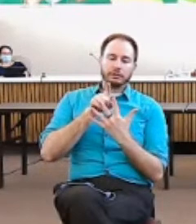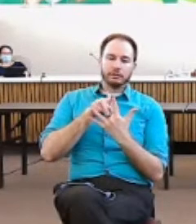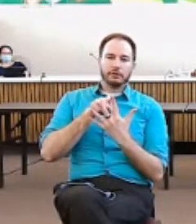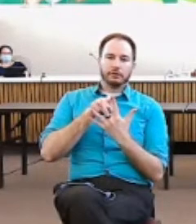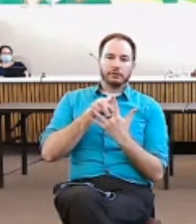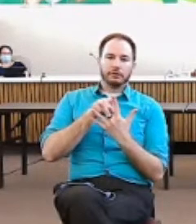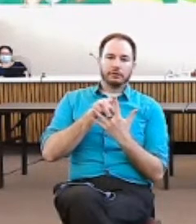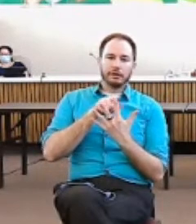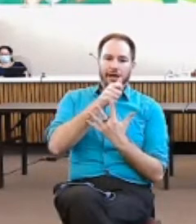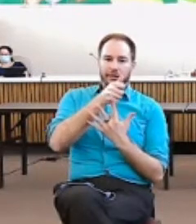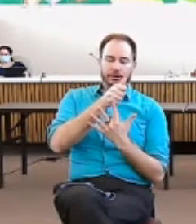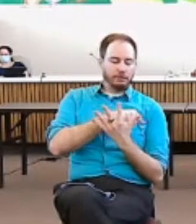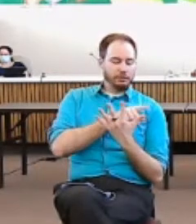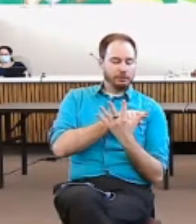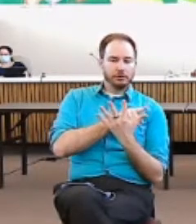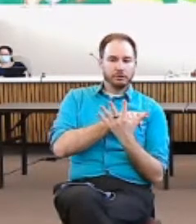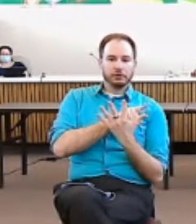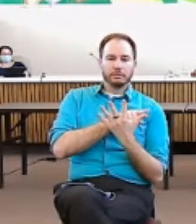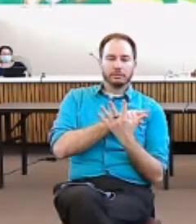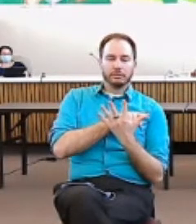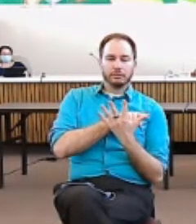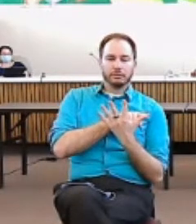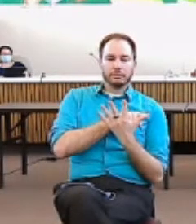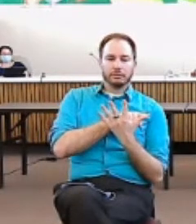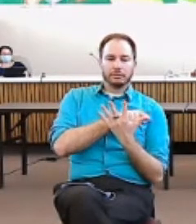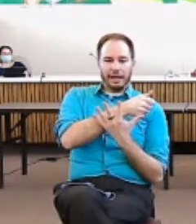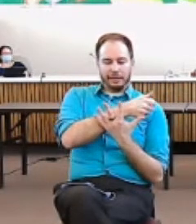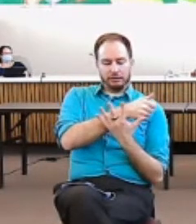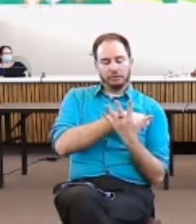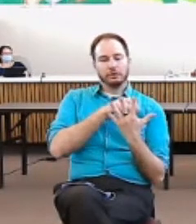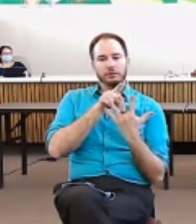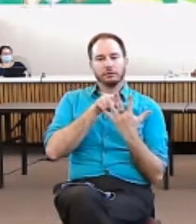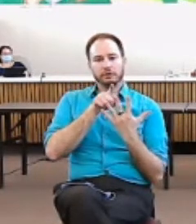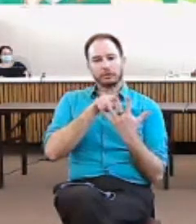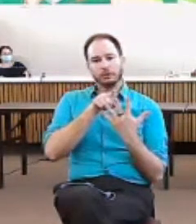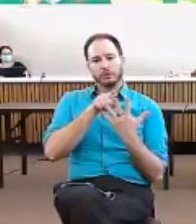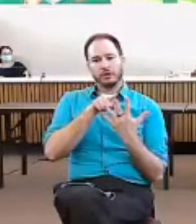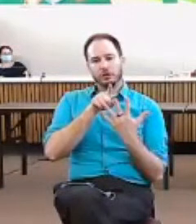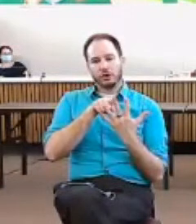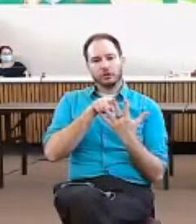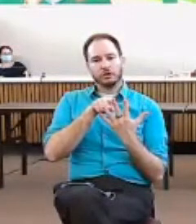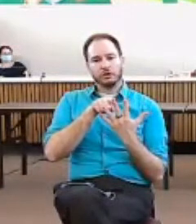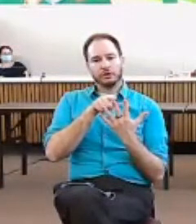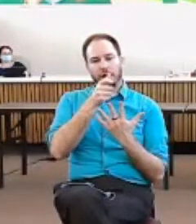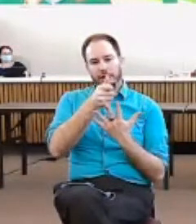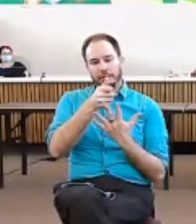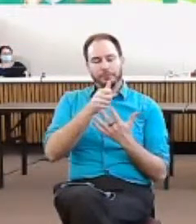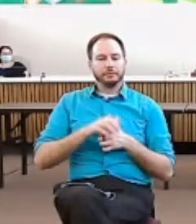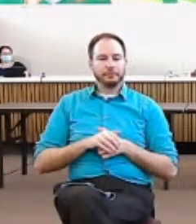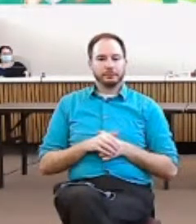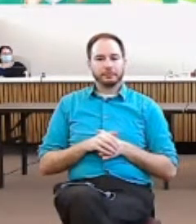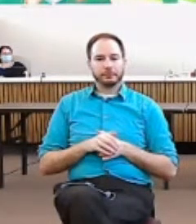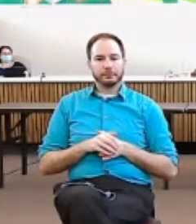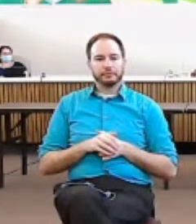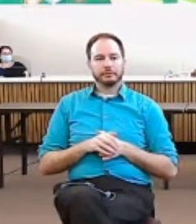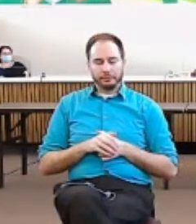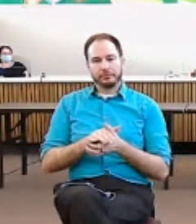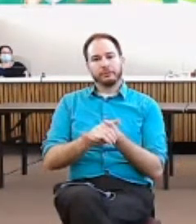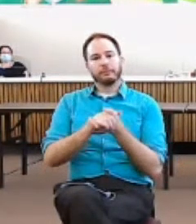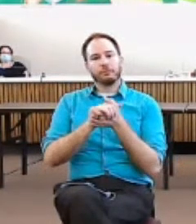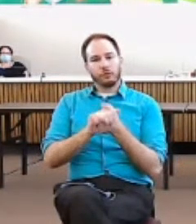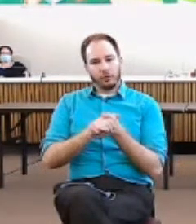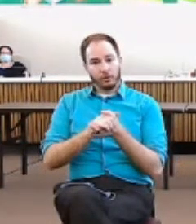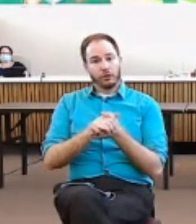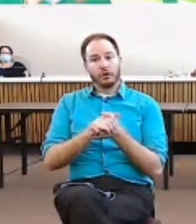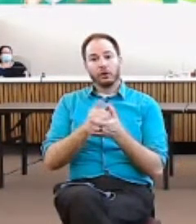Councilmember Page, Aye. Councilmember Belanca, Aye. Supervisor Schultz. Aye.